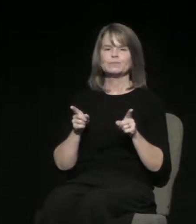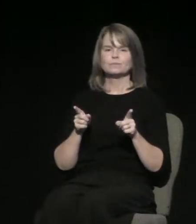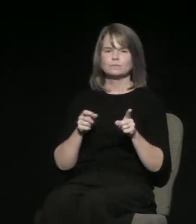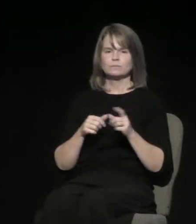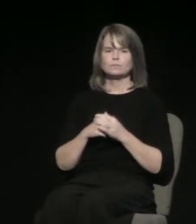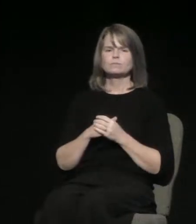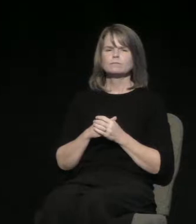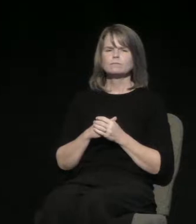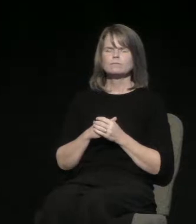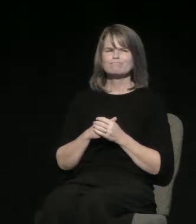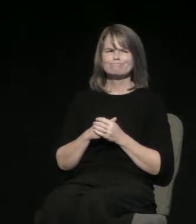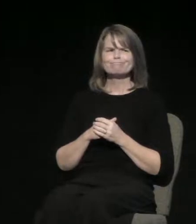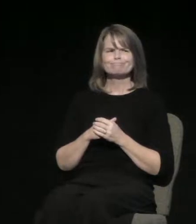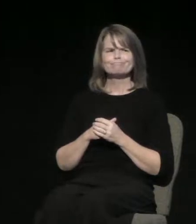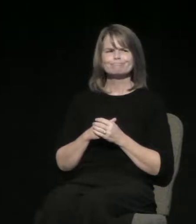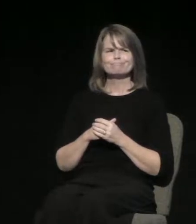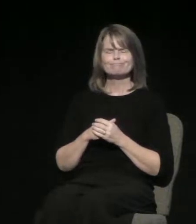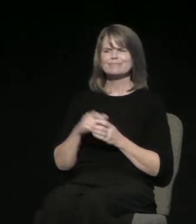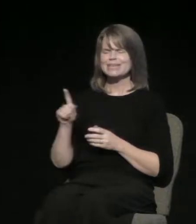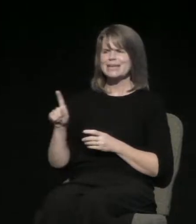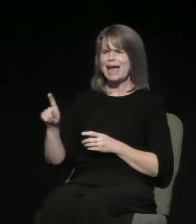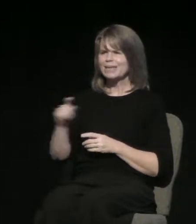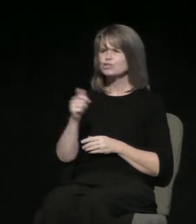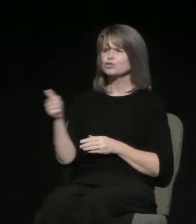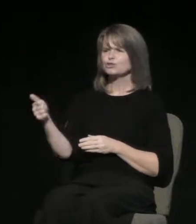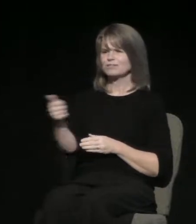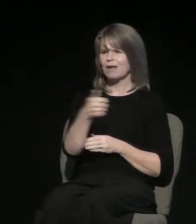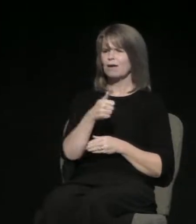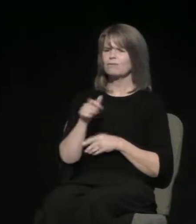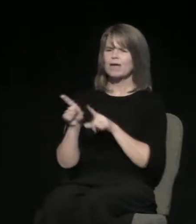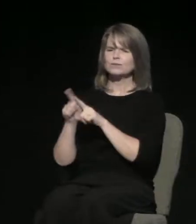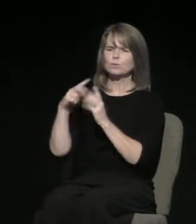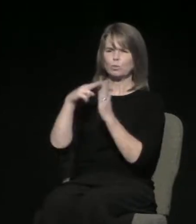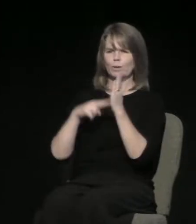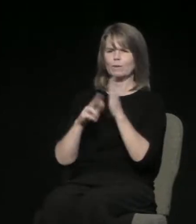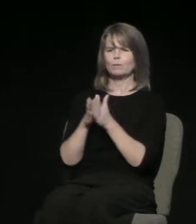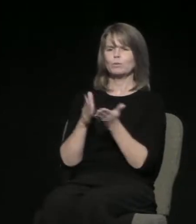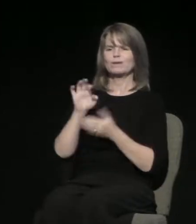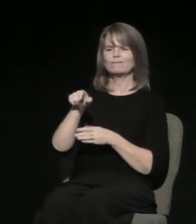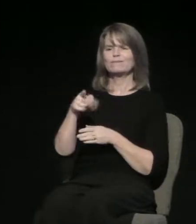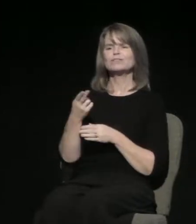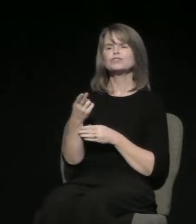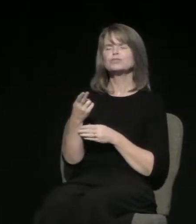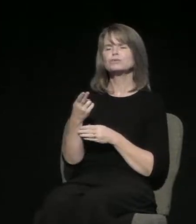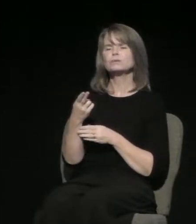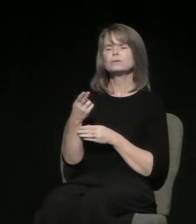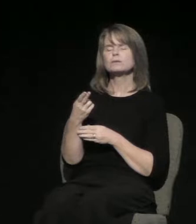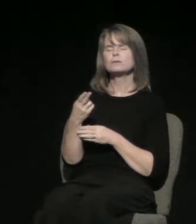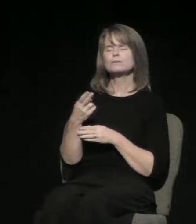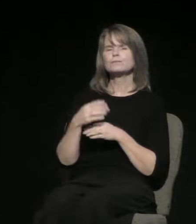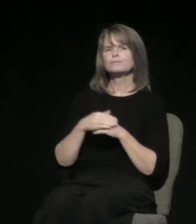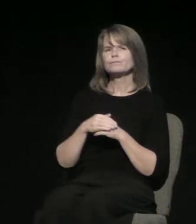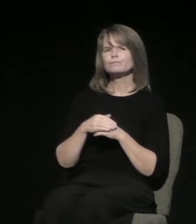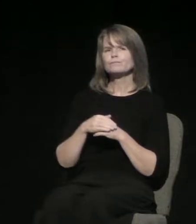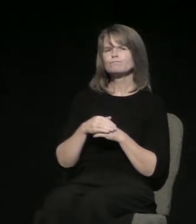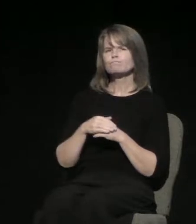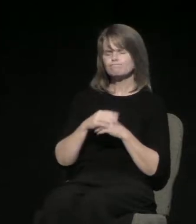We need to ask ourselves That question As we read The book of Ephesians What do you see in us